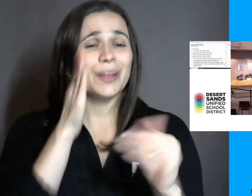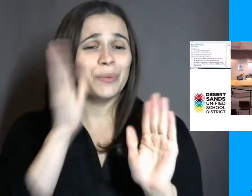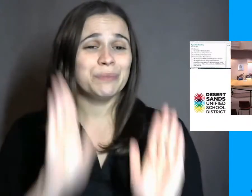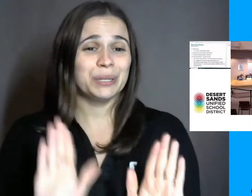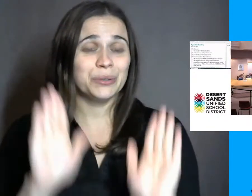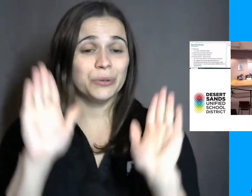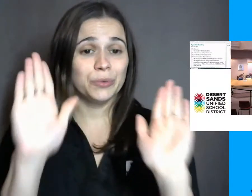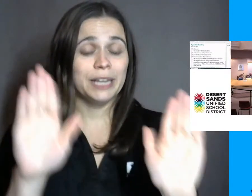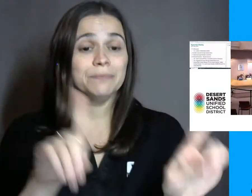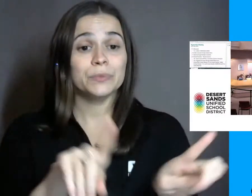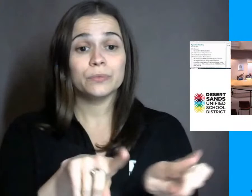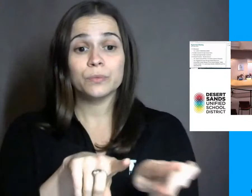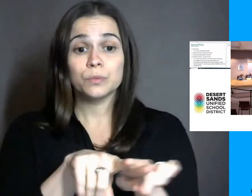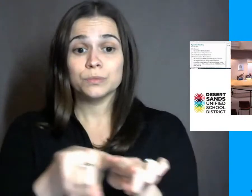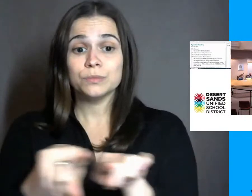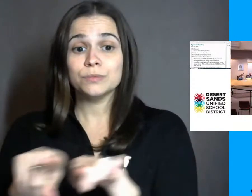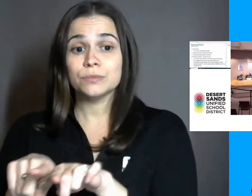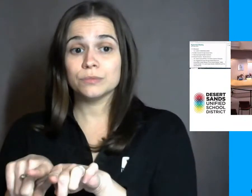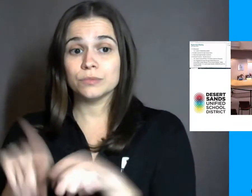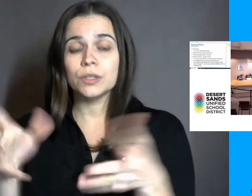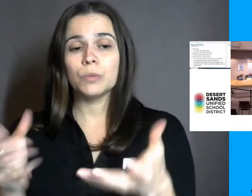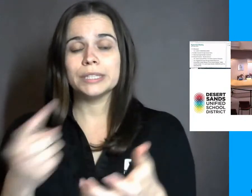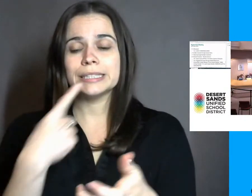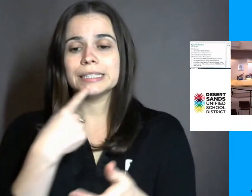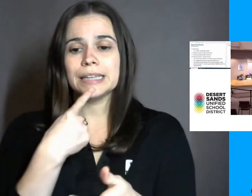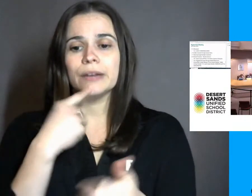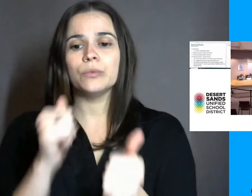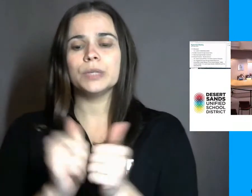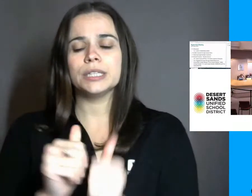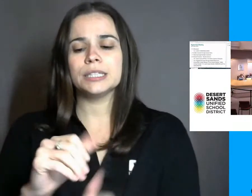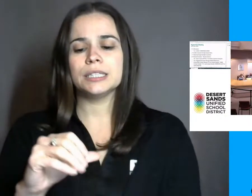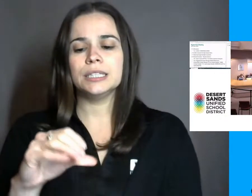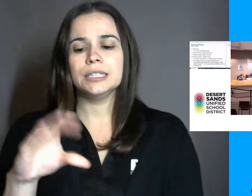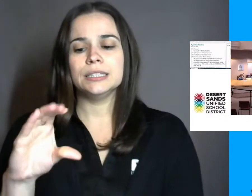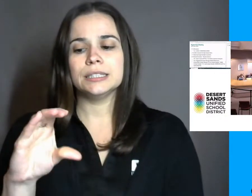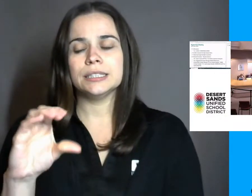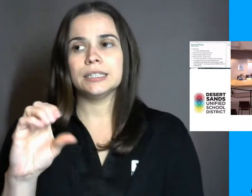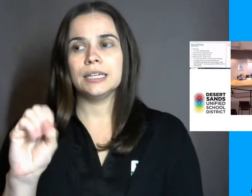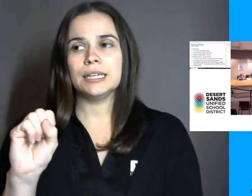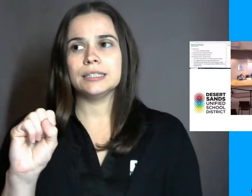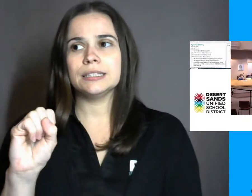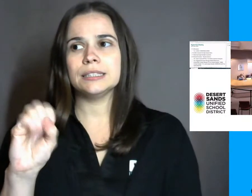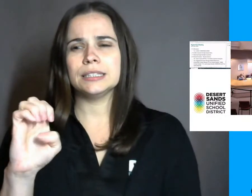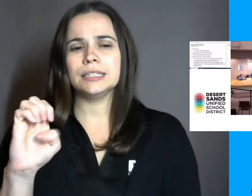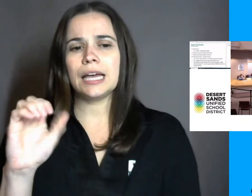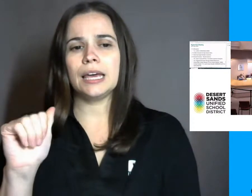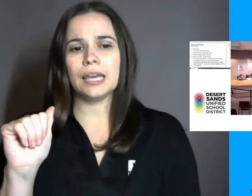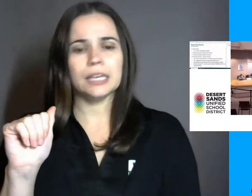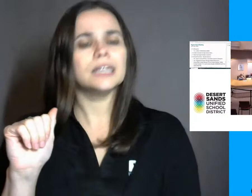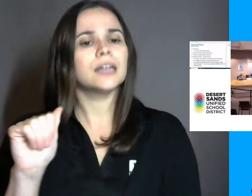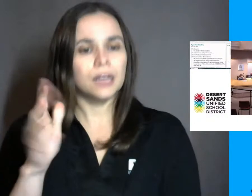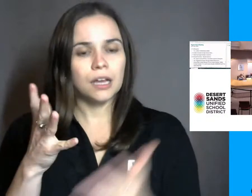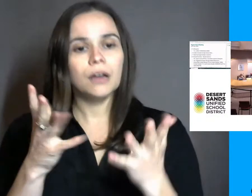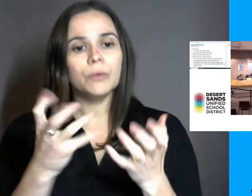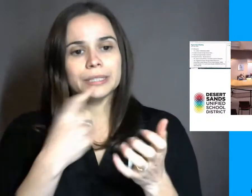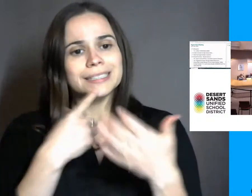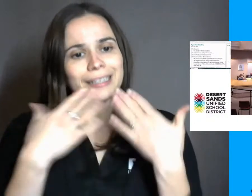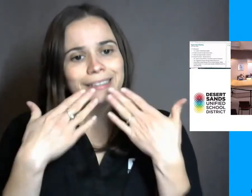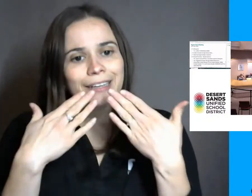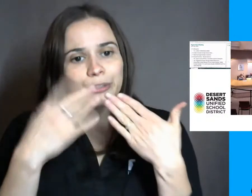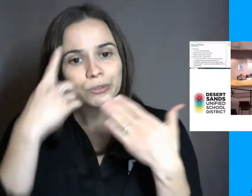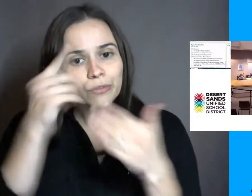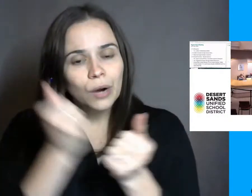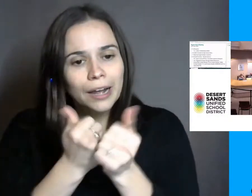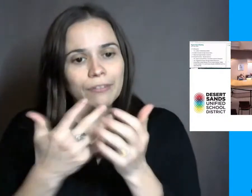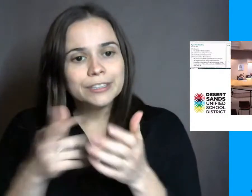say that as far as CSEA, I appreciate everything that you guys do. Now everybody's gone,